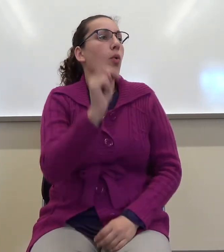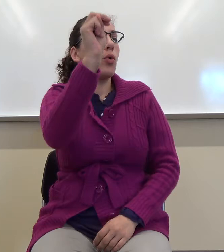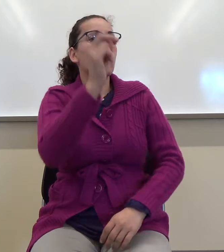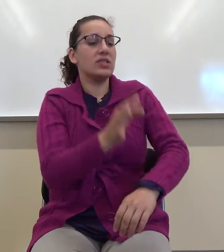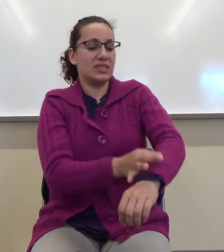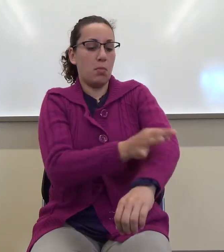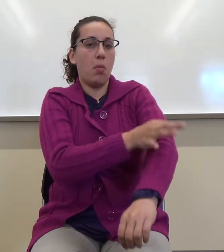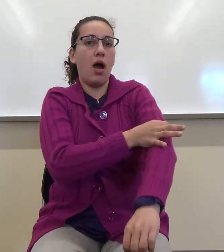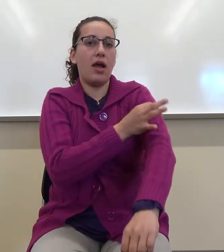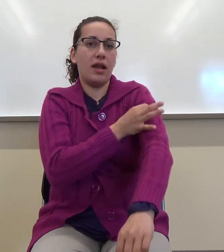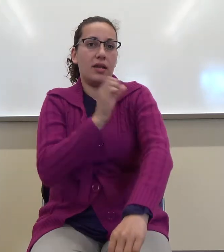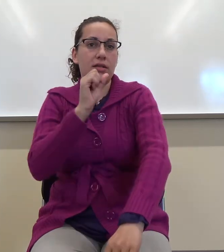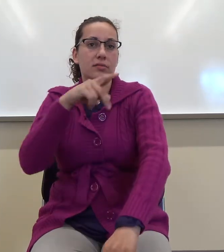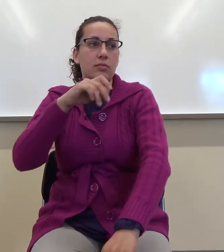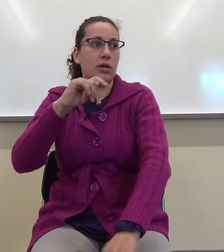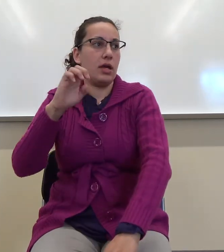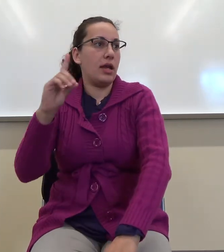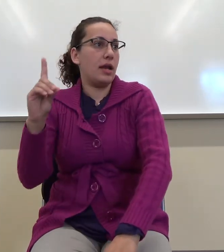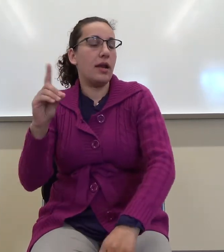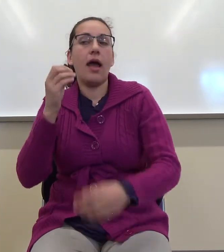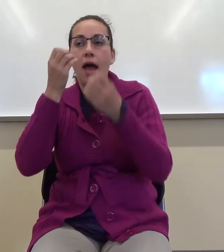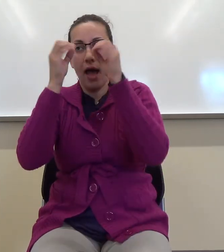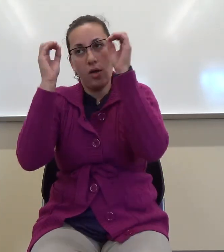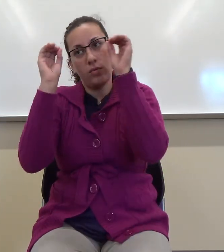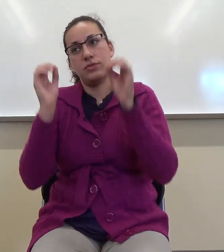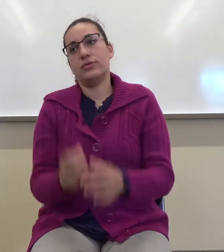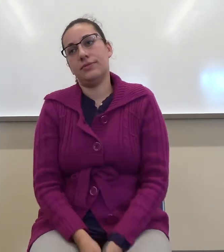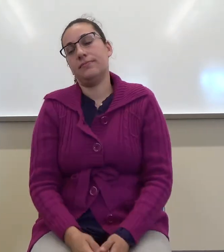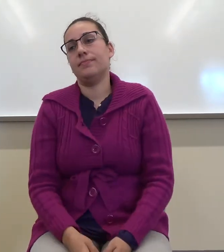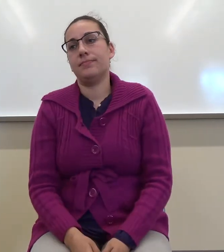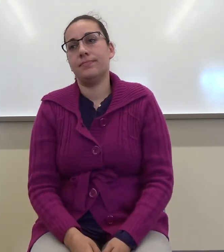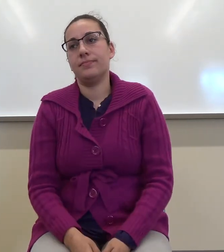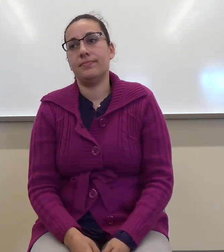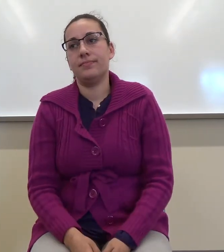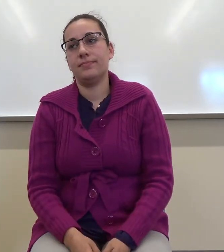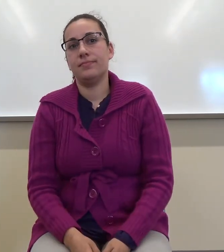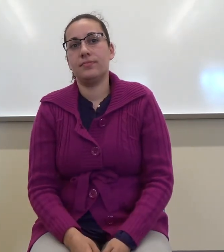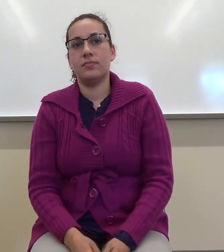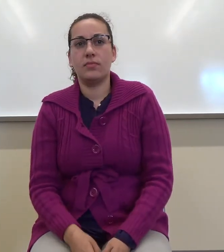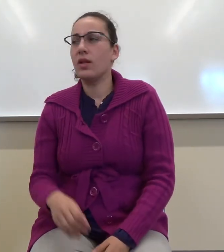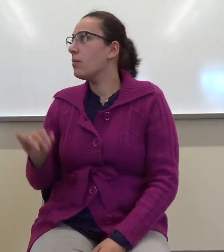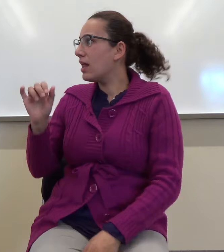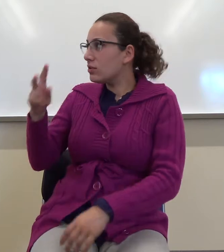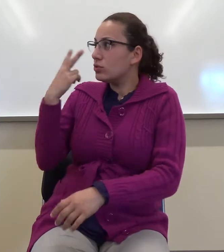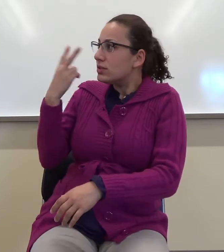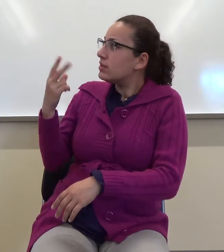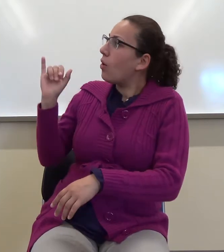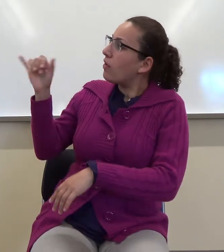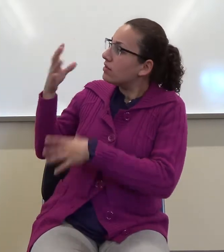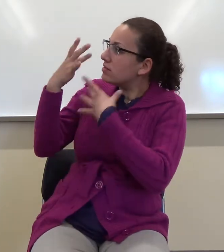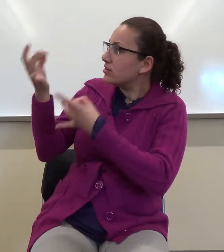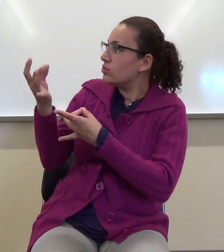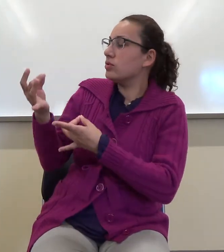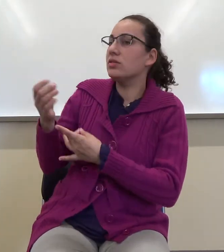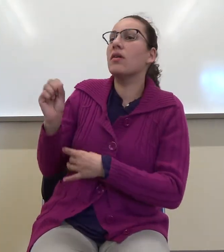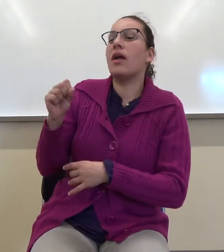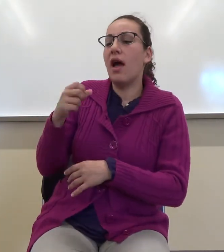because this is what takes our interest. Oh yeah, those owls, I've seen pictures of